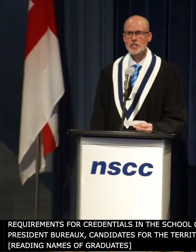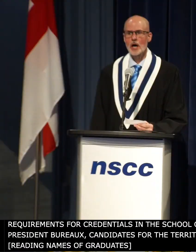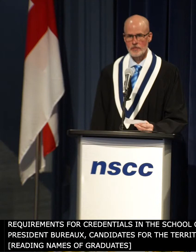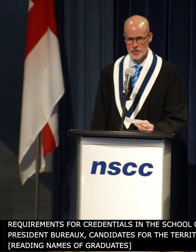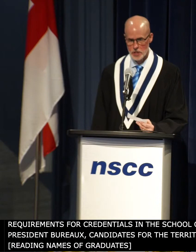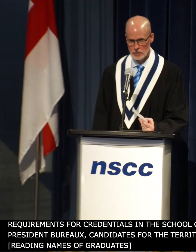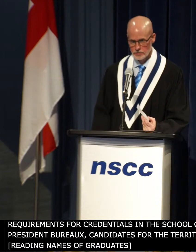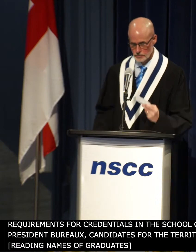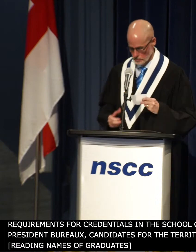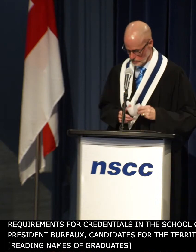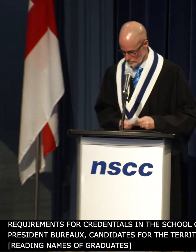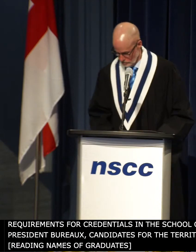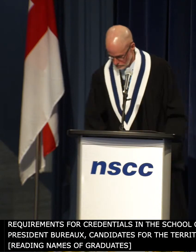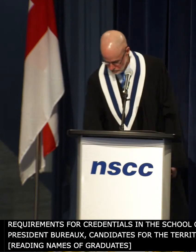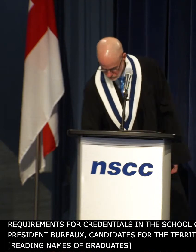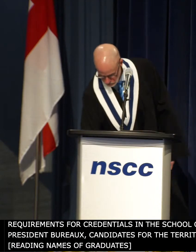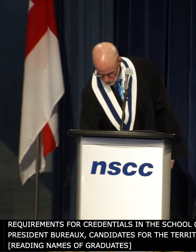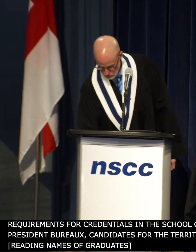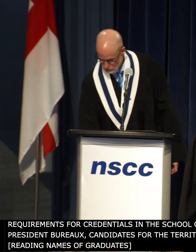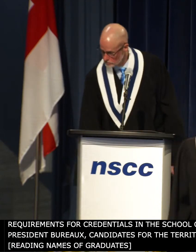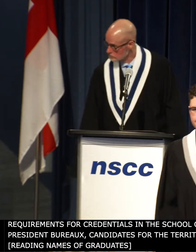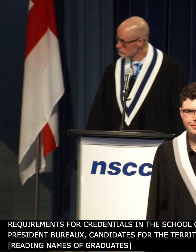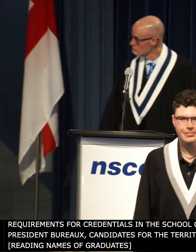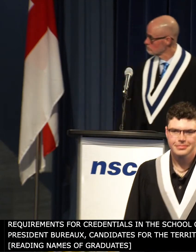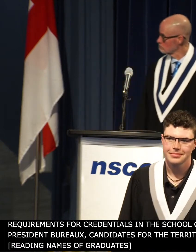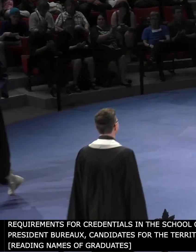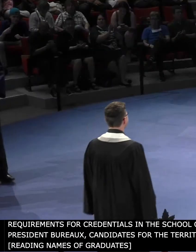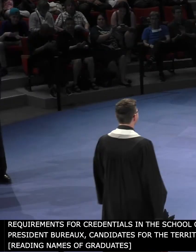Thomas Tufts.